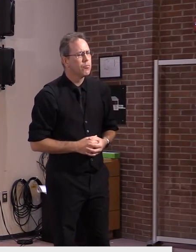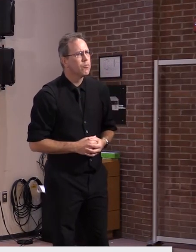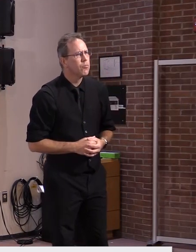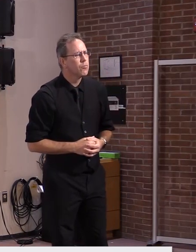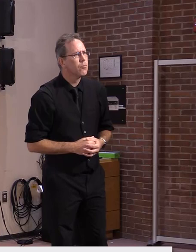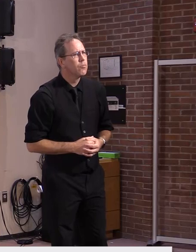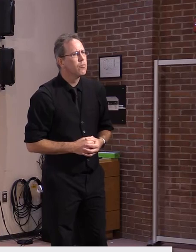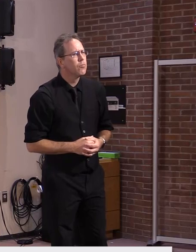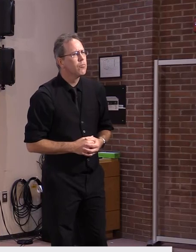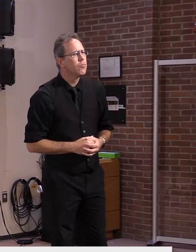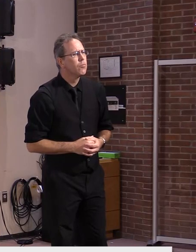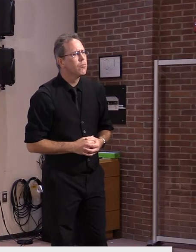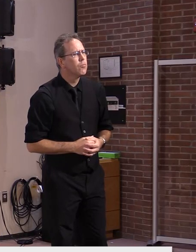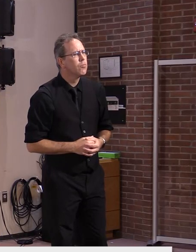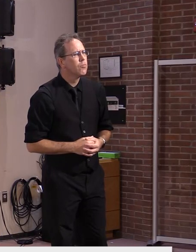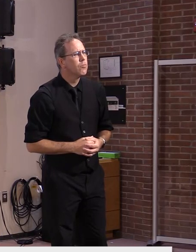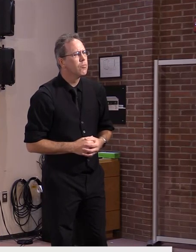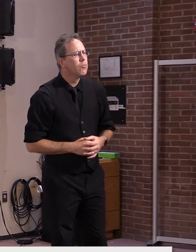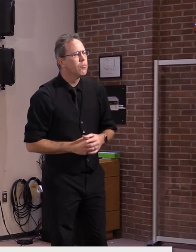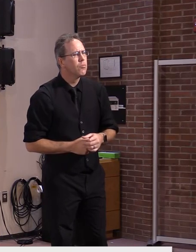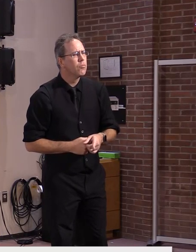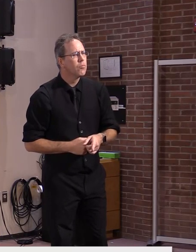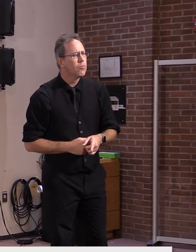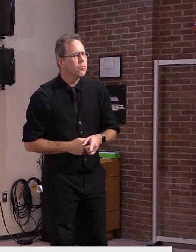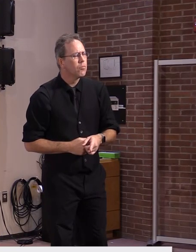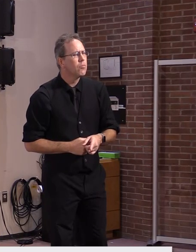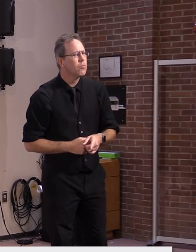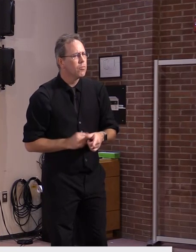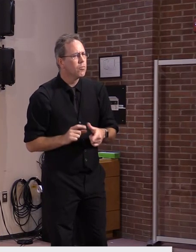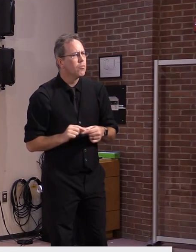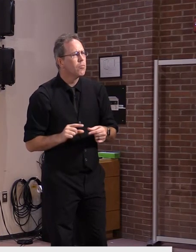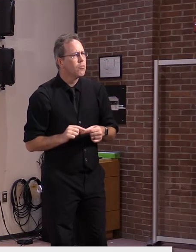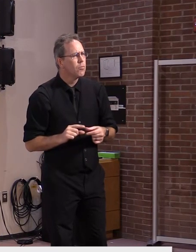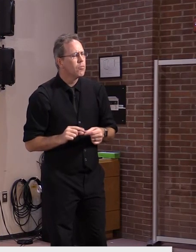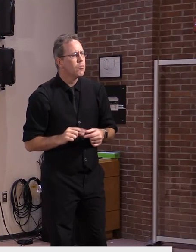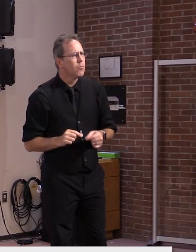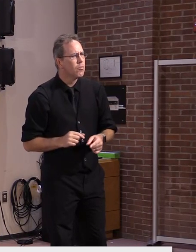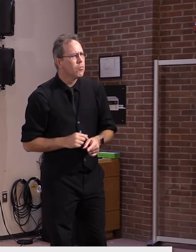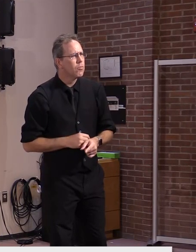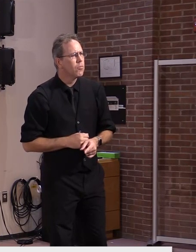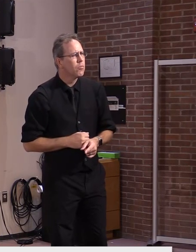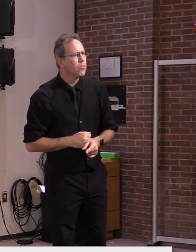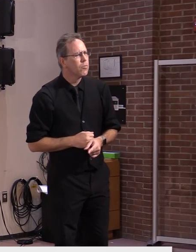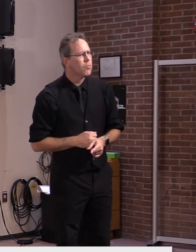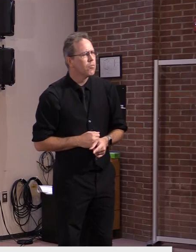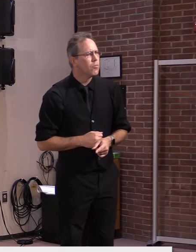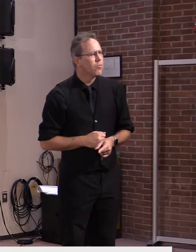Hi. So I remember there was some tentative discussion of,